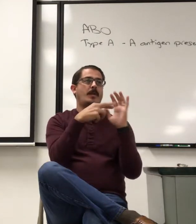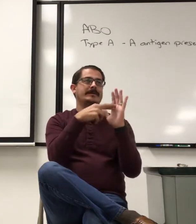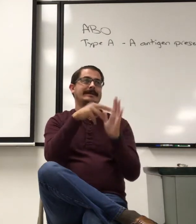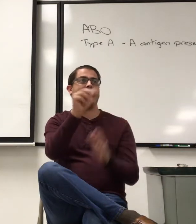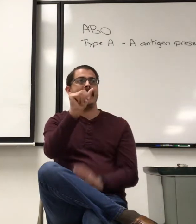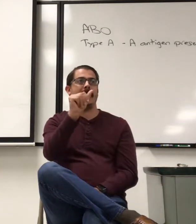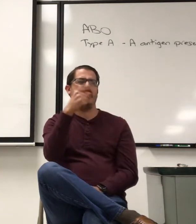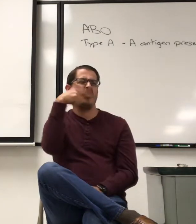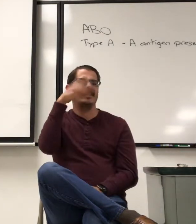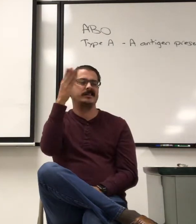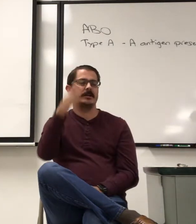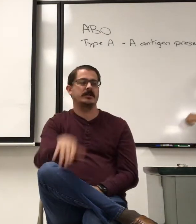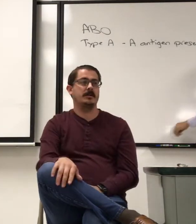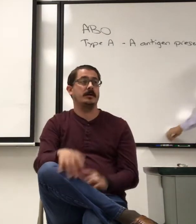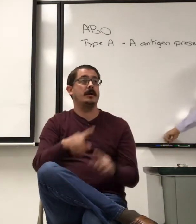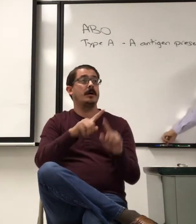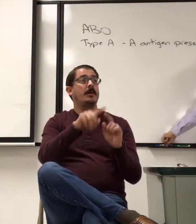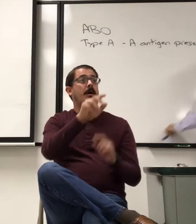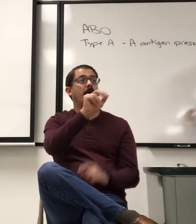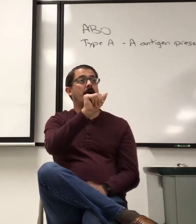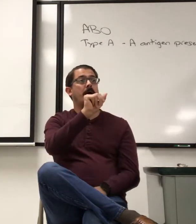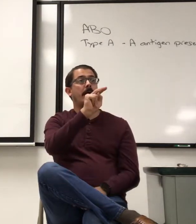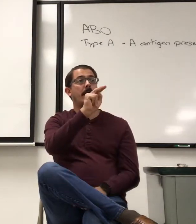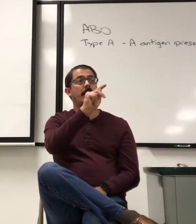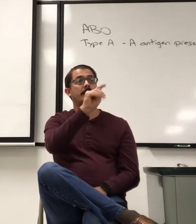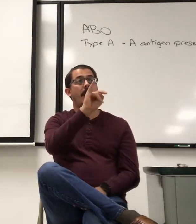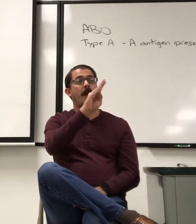But that an antibody that fits that shape